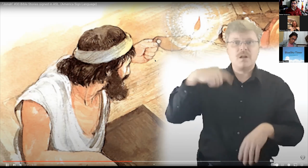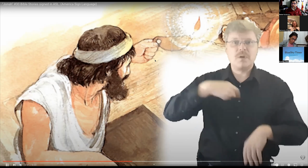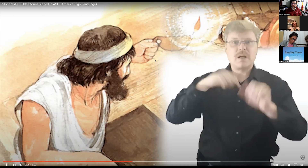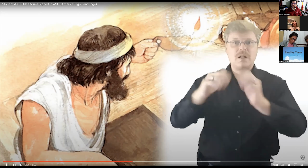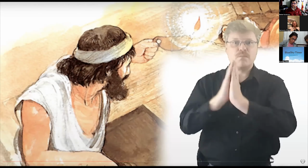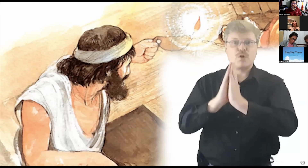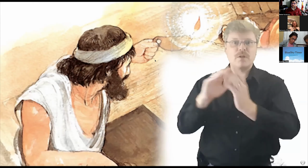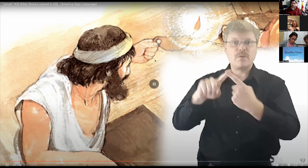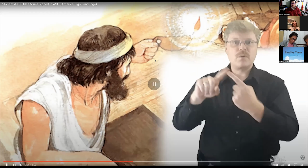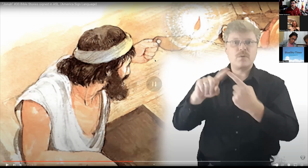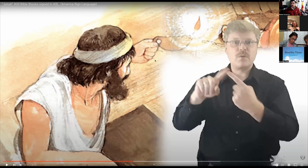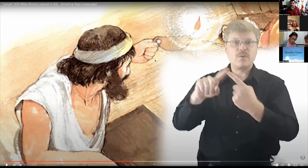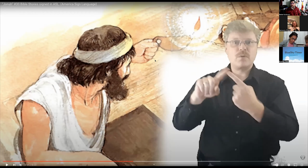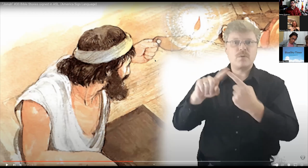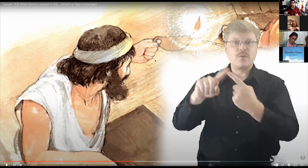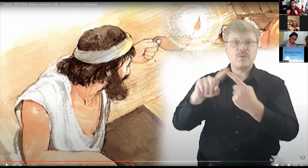to